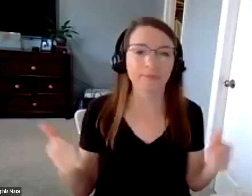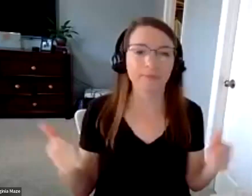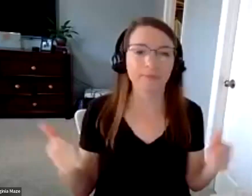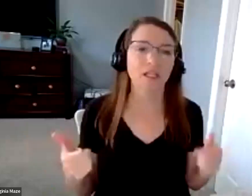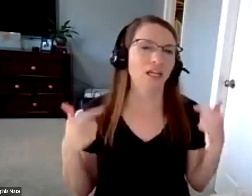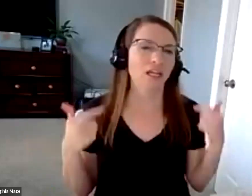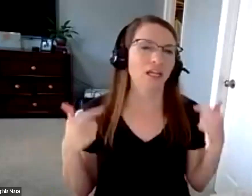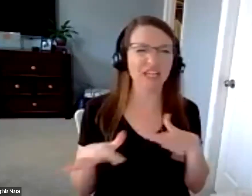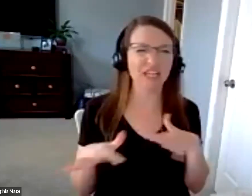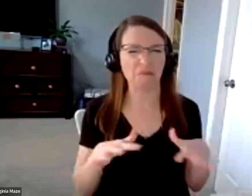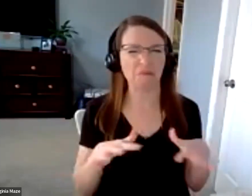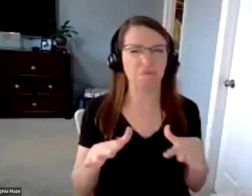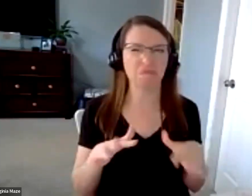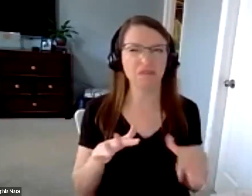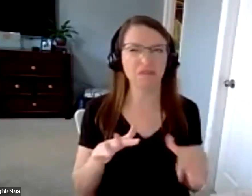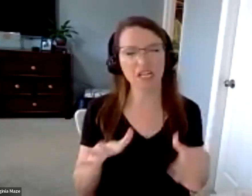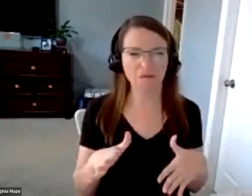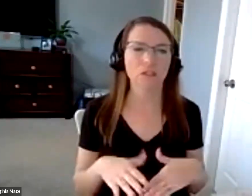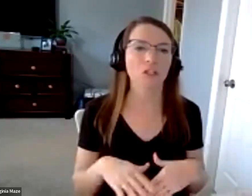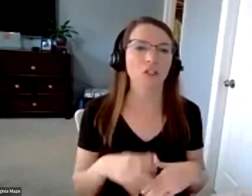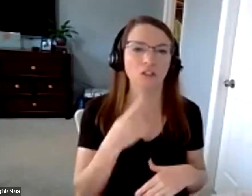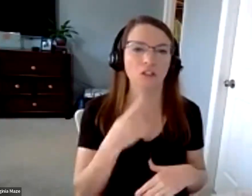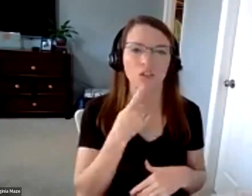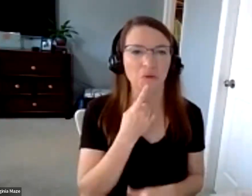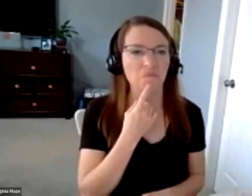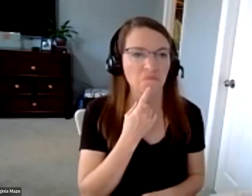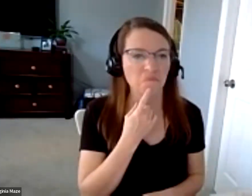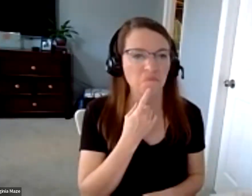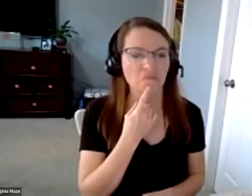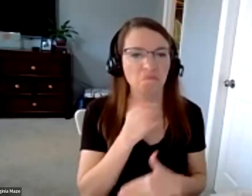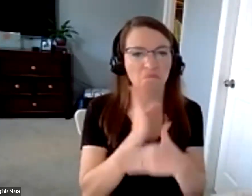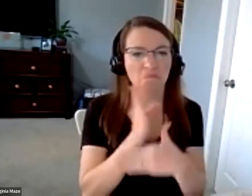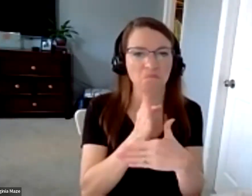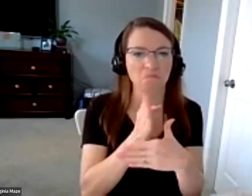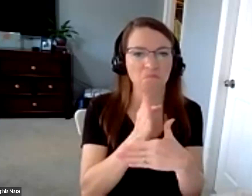okay. If it's just kind of like a medium, you can do a